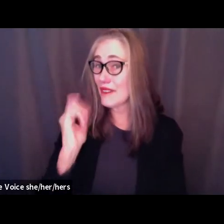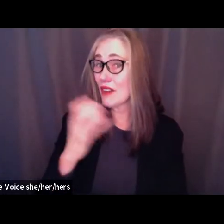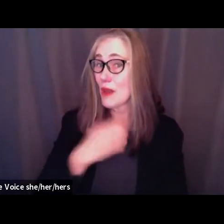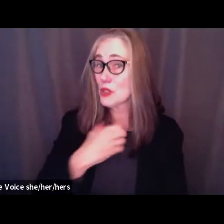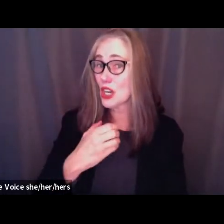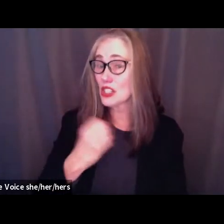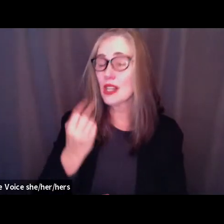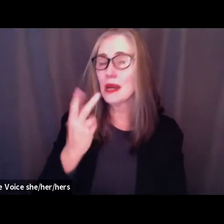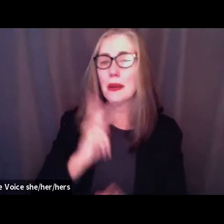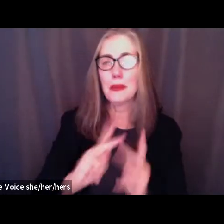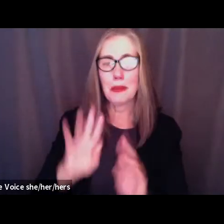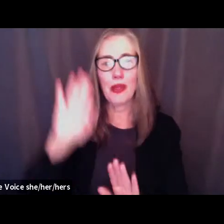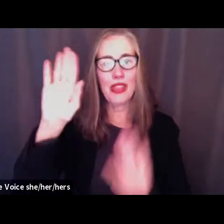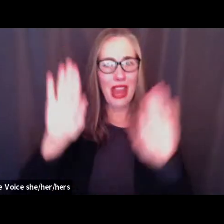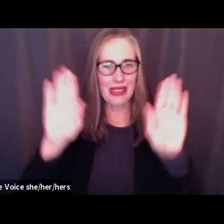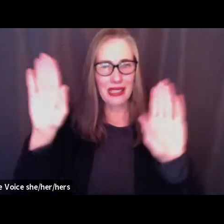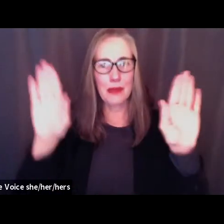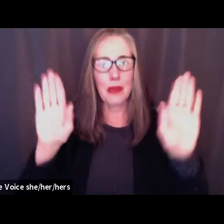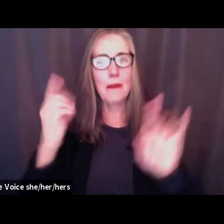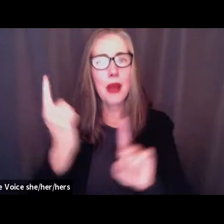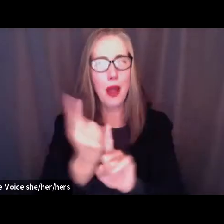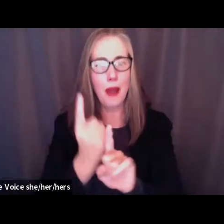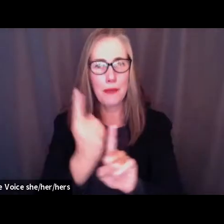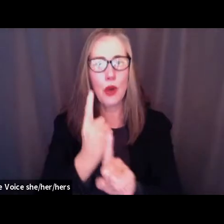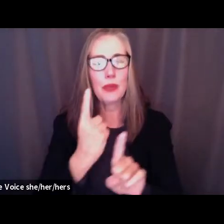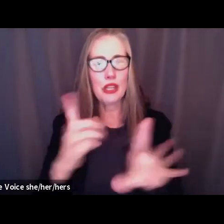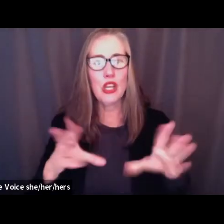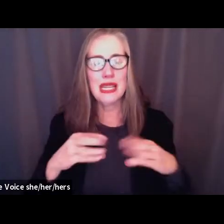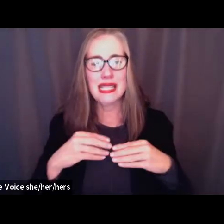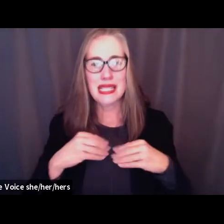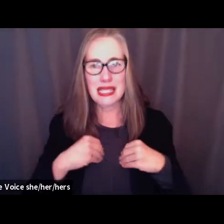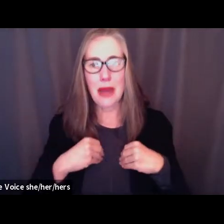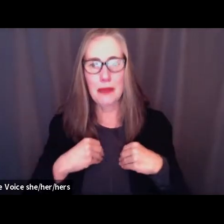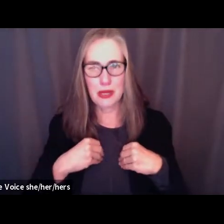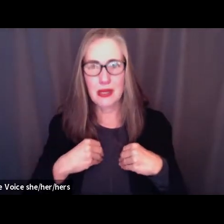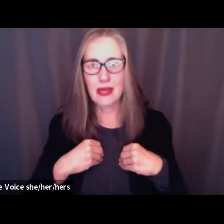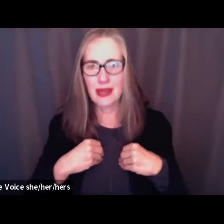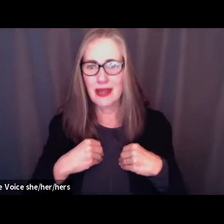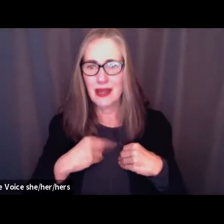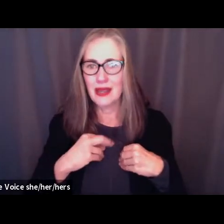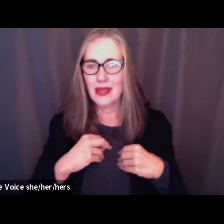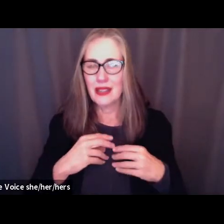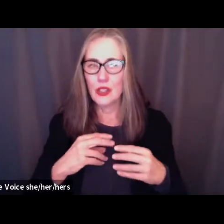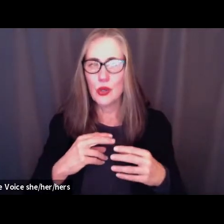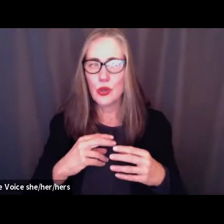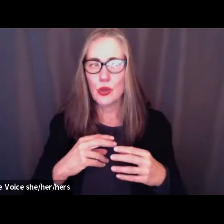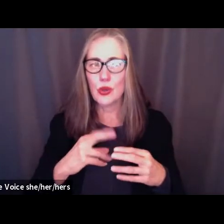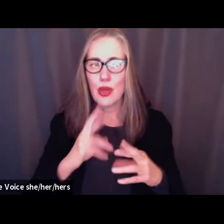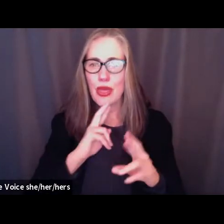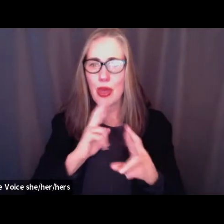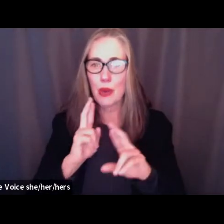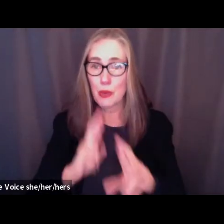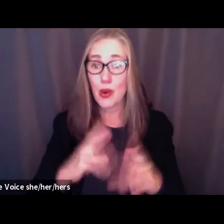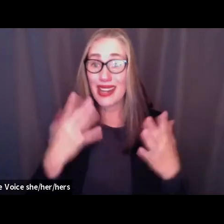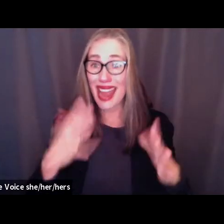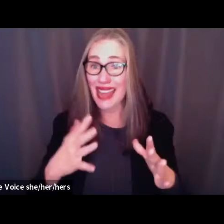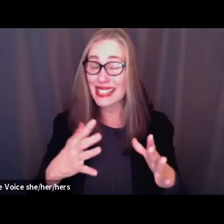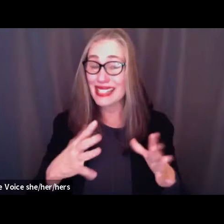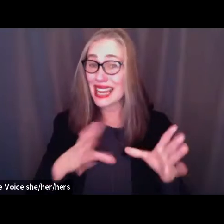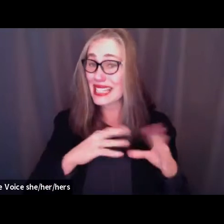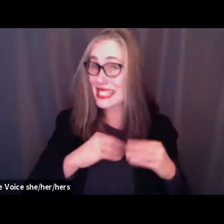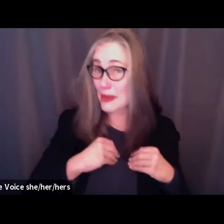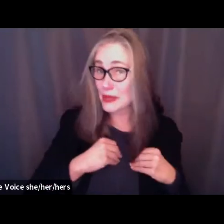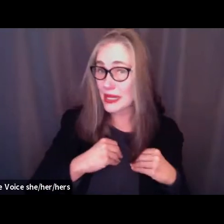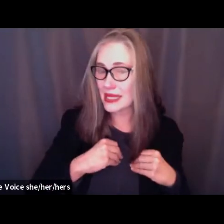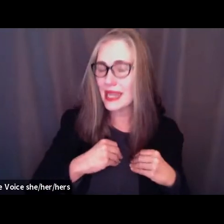up. So at this point, it would be appropriate to take a motion to adopt the report as presented and amended, given if we included